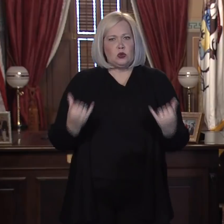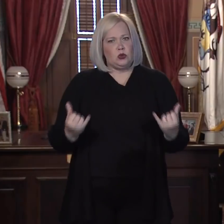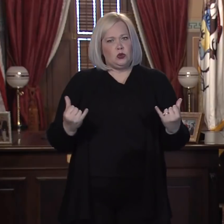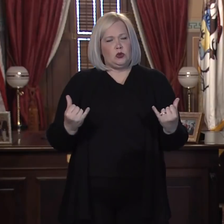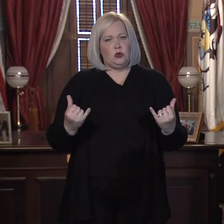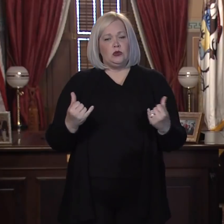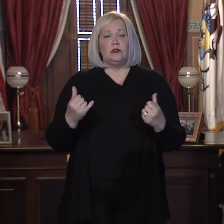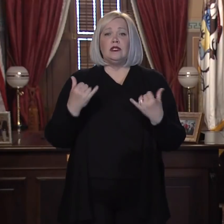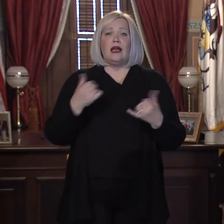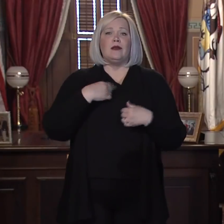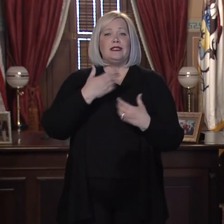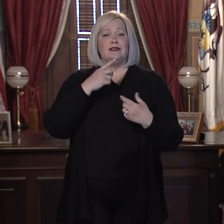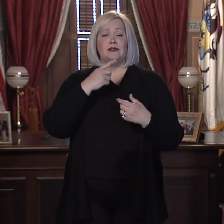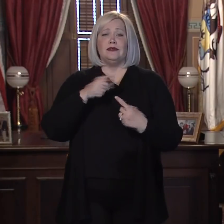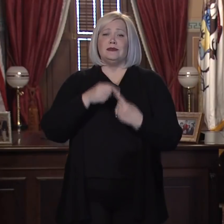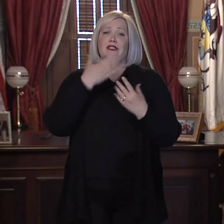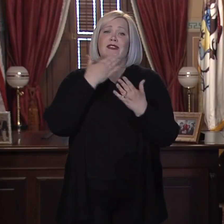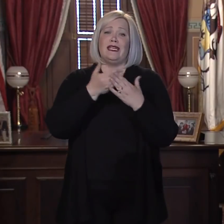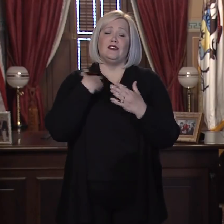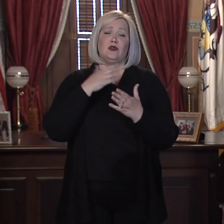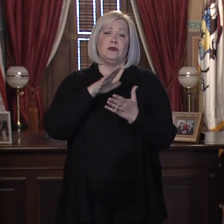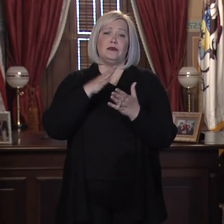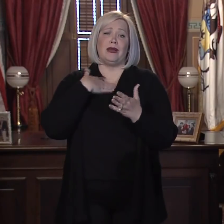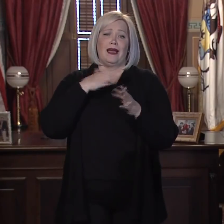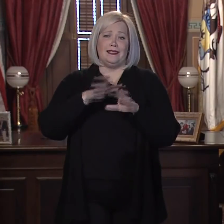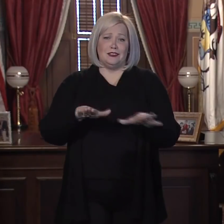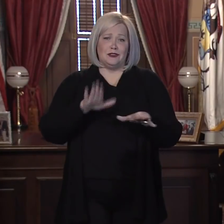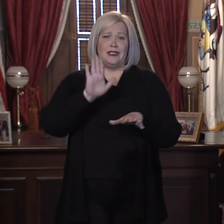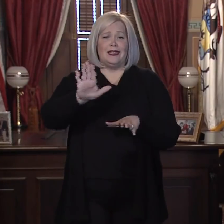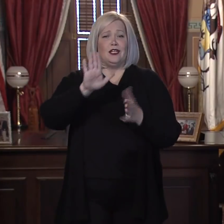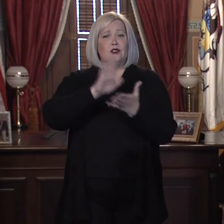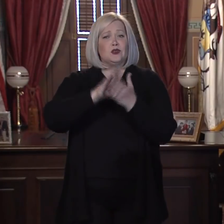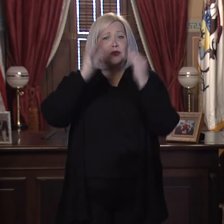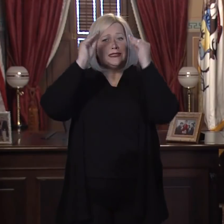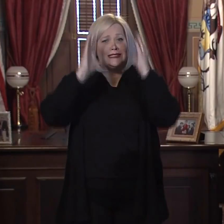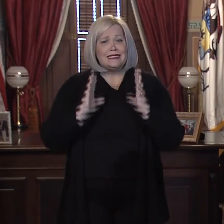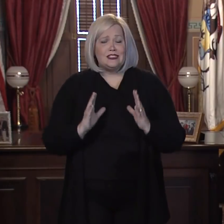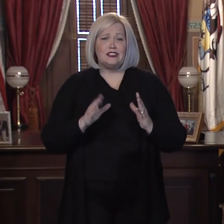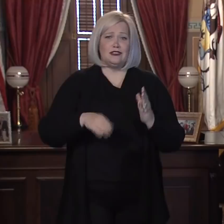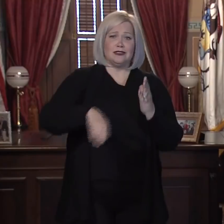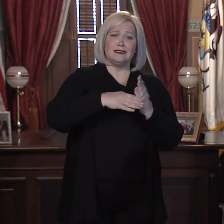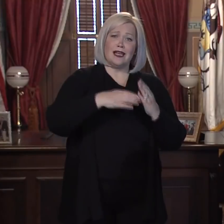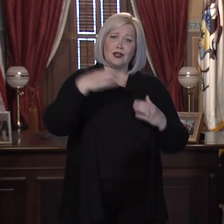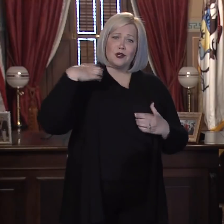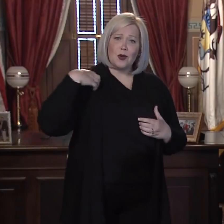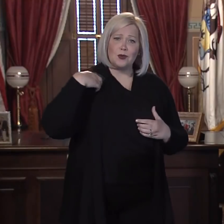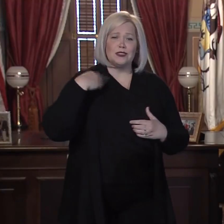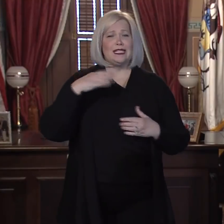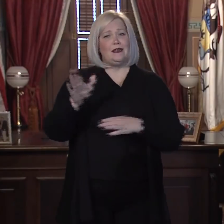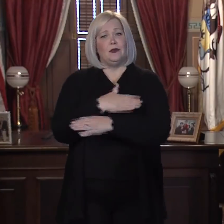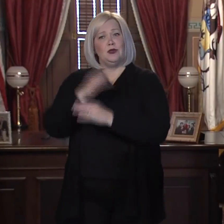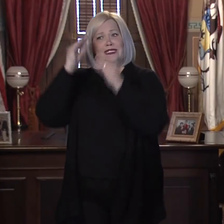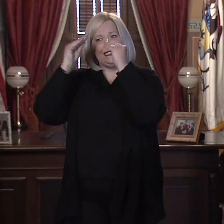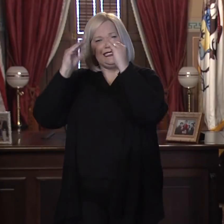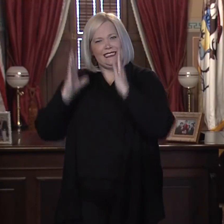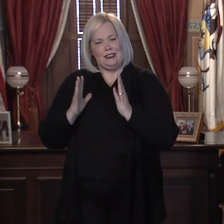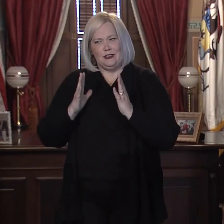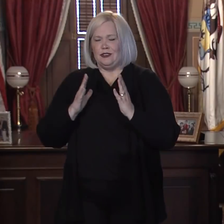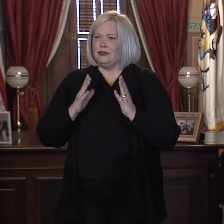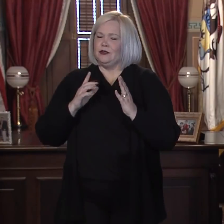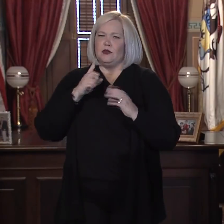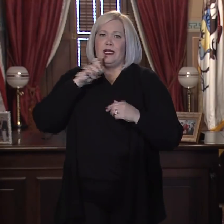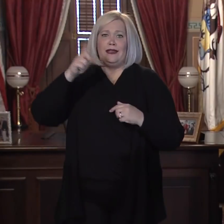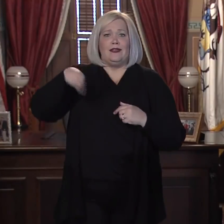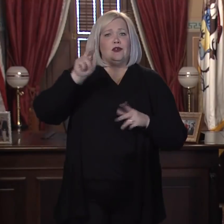give a special thanks to my children's school teachers, their soccer coaches, and their music instructors who have really done an